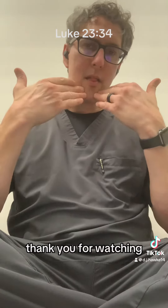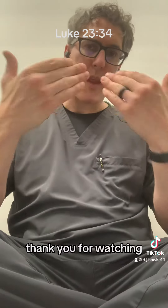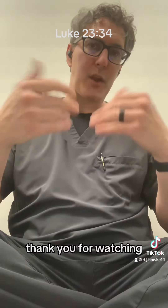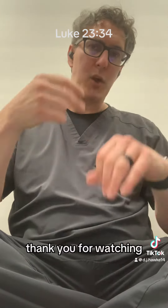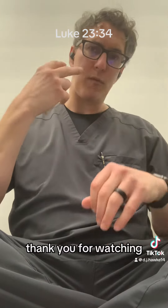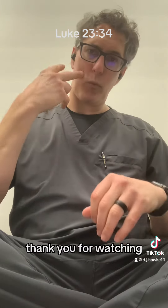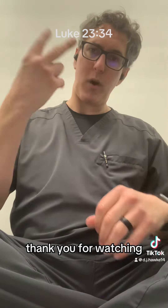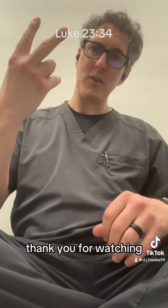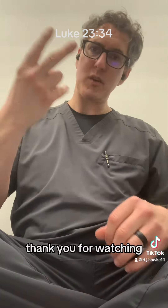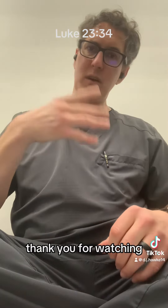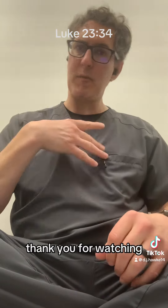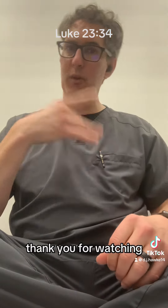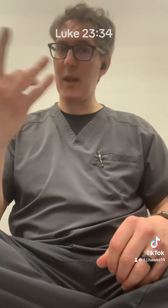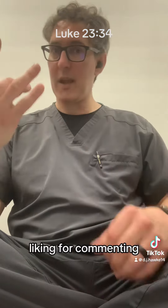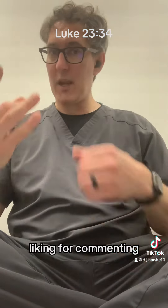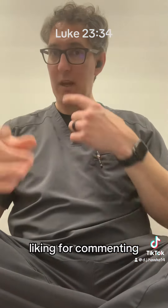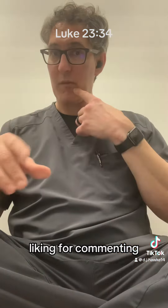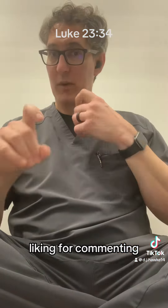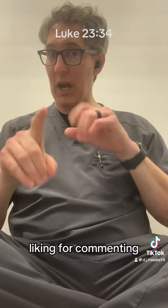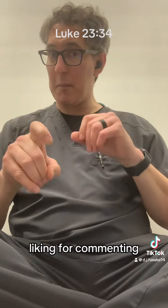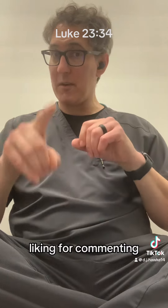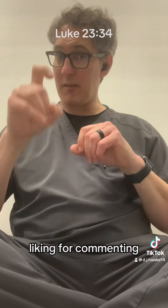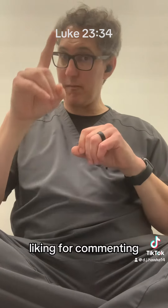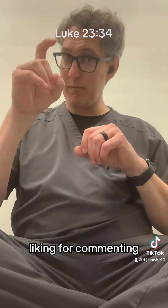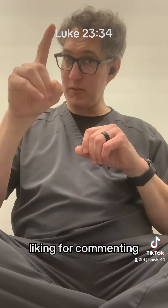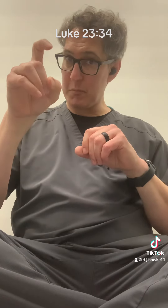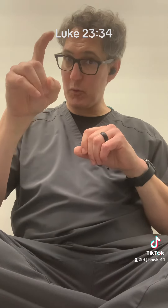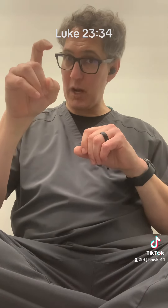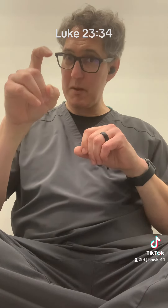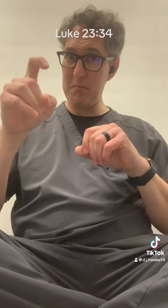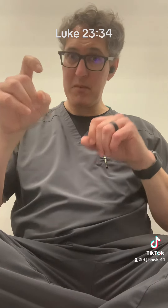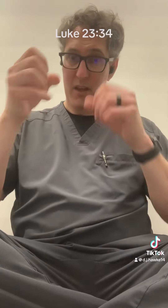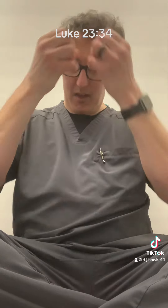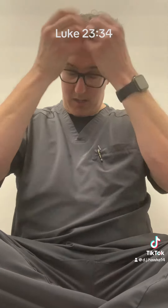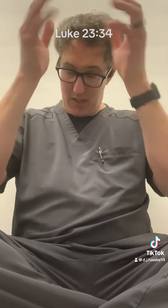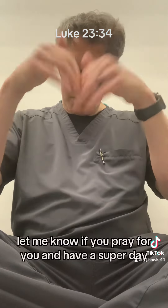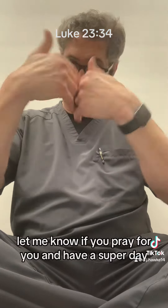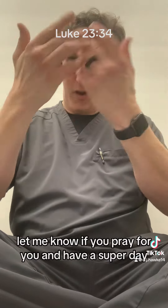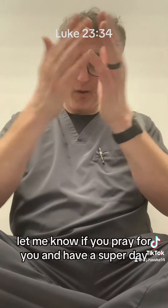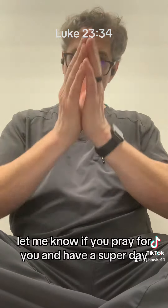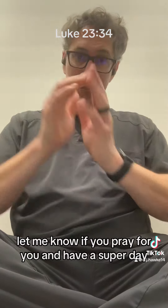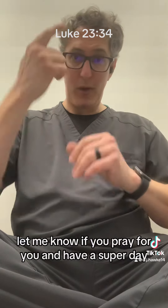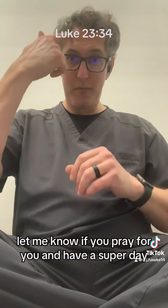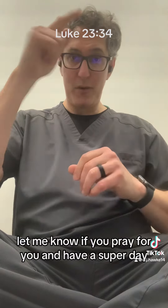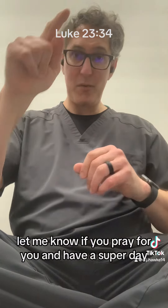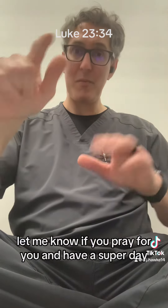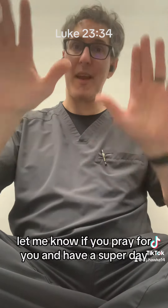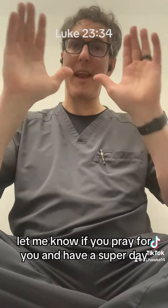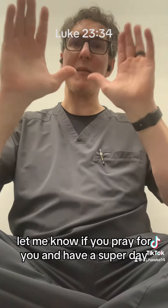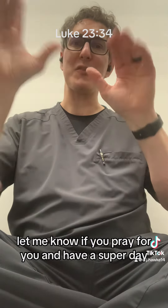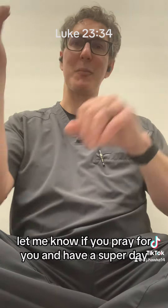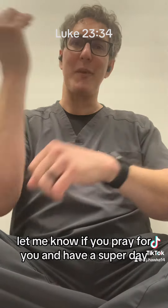Thank you for watching, for liking, for commenting, subscribing. Let me know how I can pray for you and have a super day.